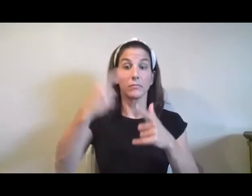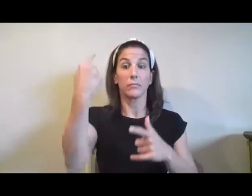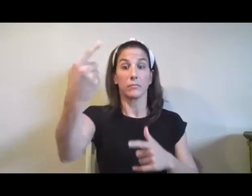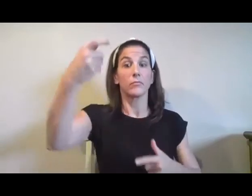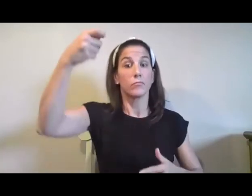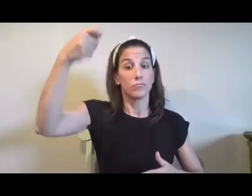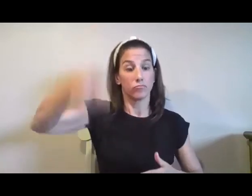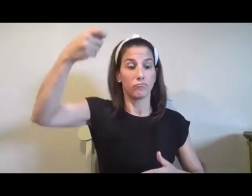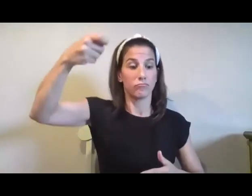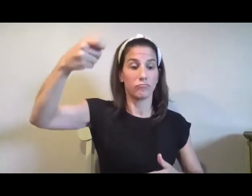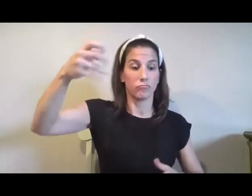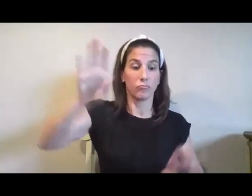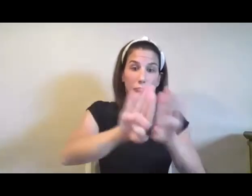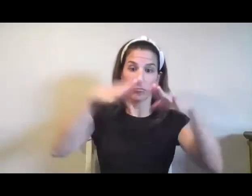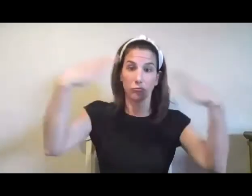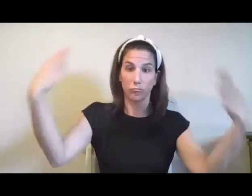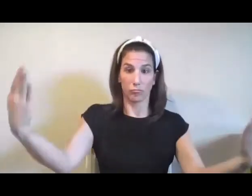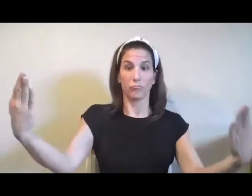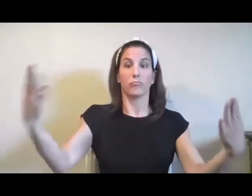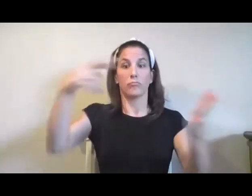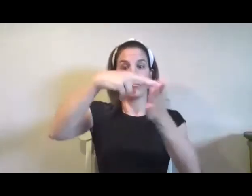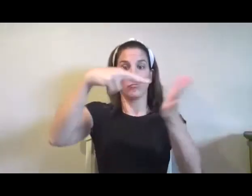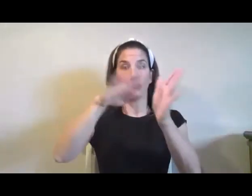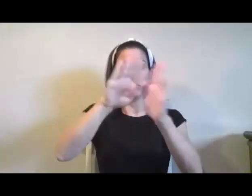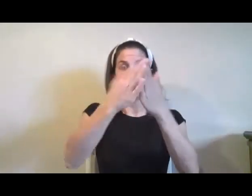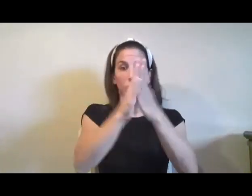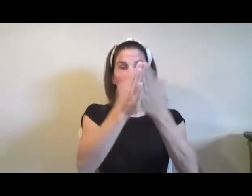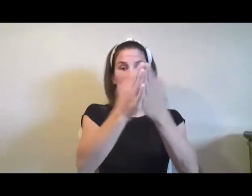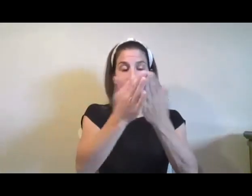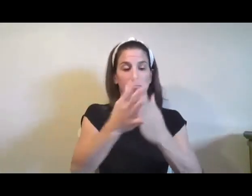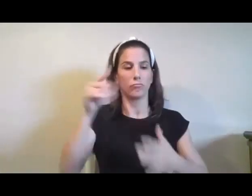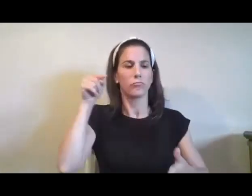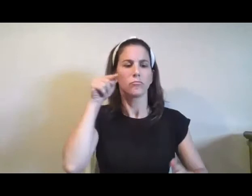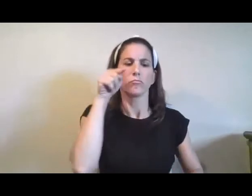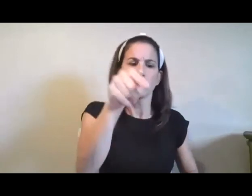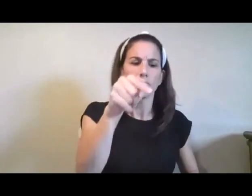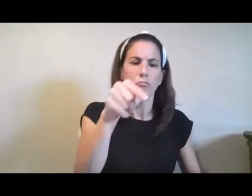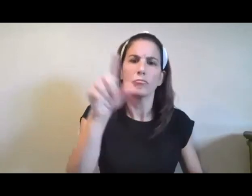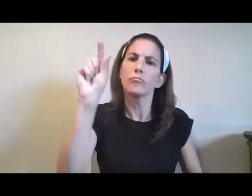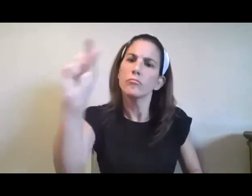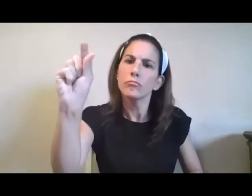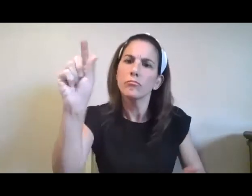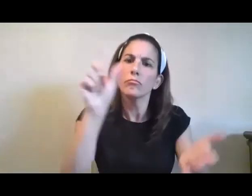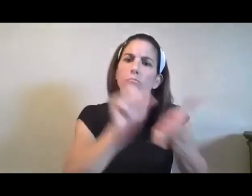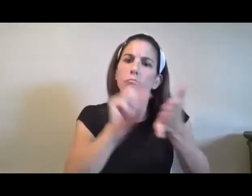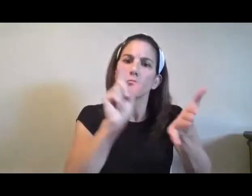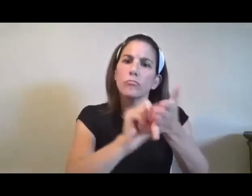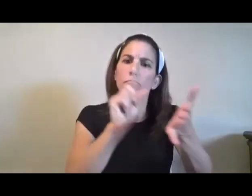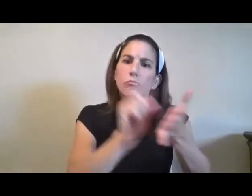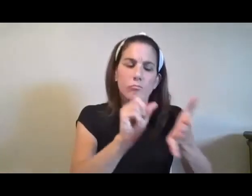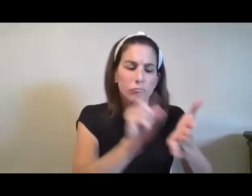Then one of the judges opened the rule book and pointed to the small print.